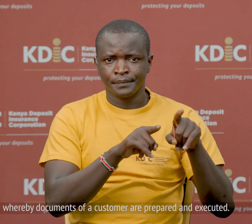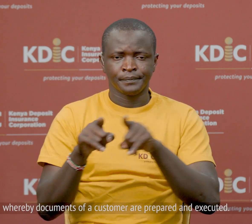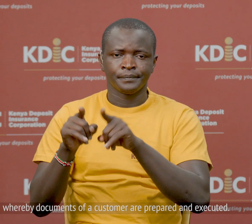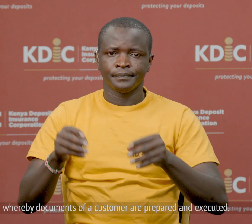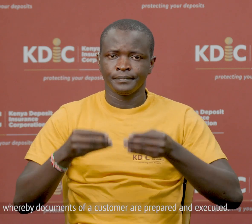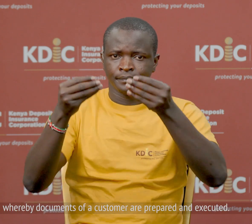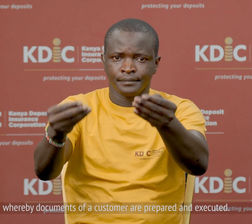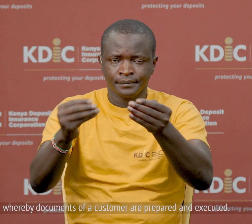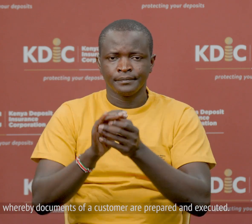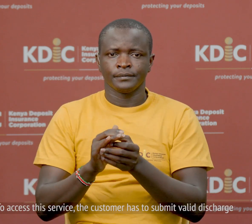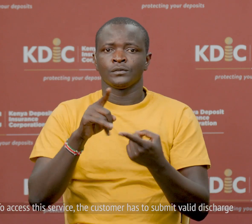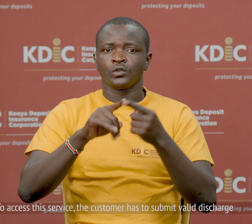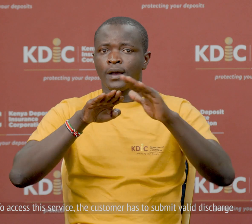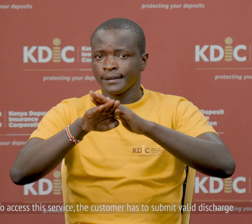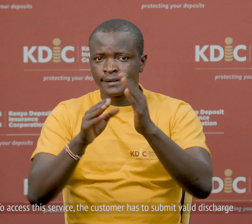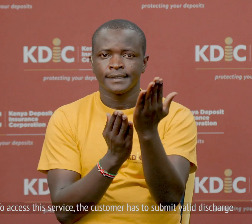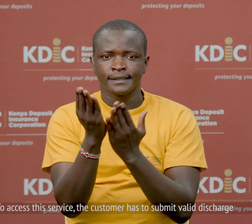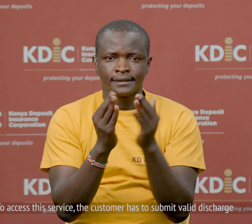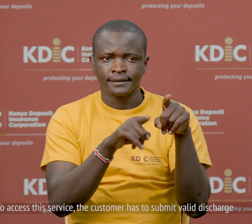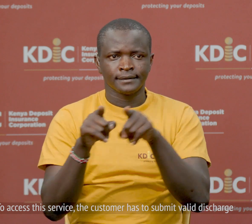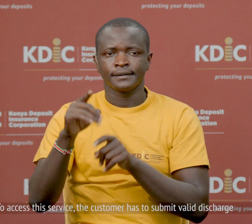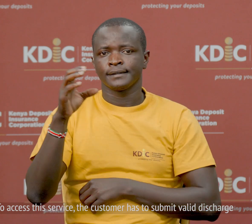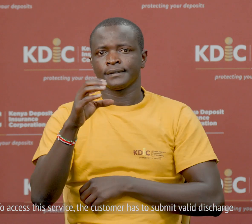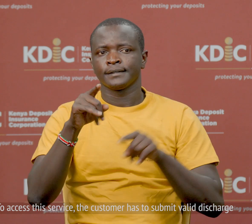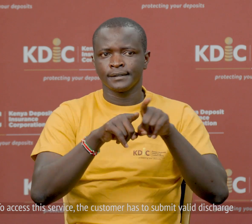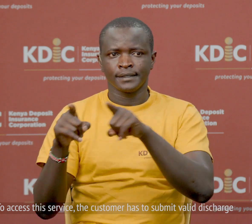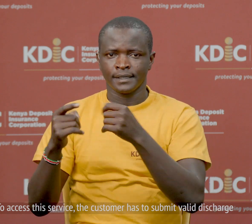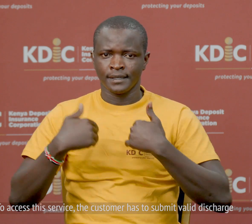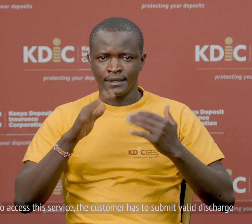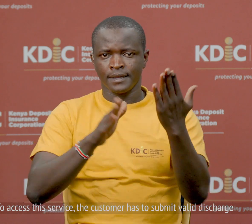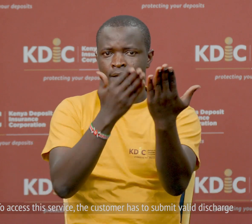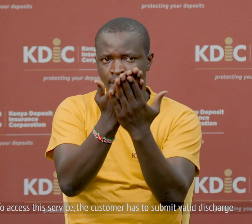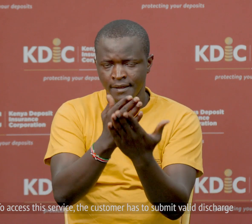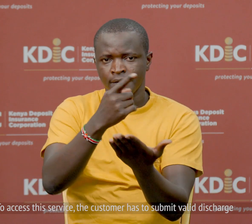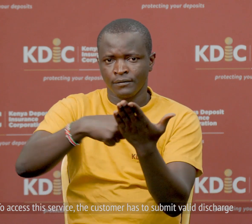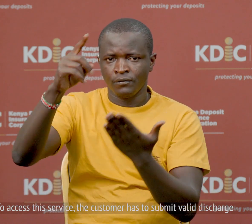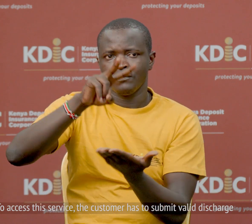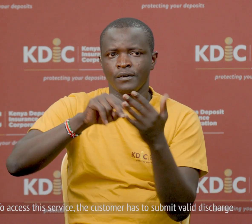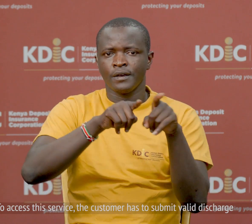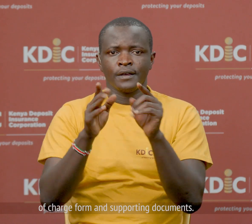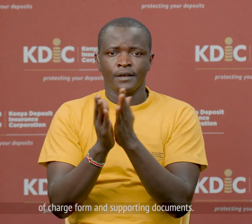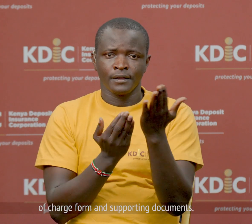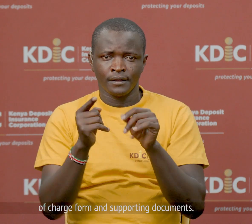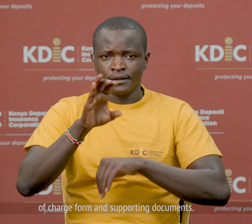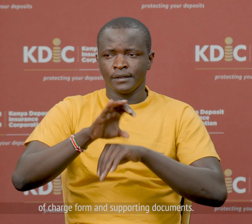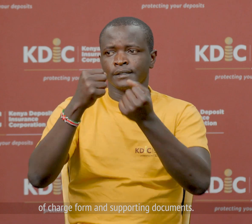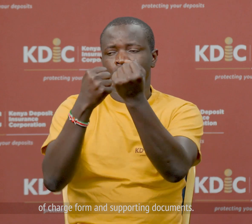and executed. To access this service, the customer has to submit a valid discharge of charge form and